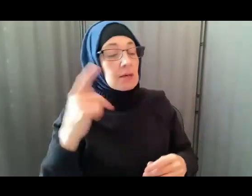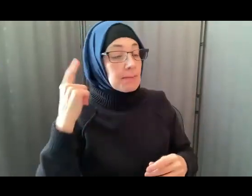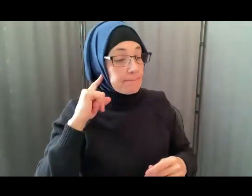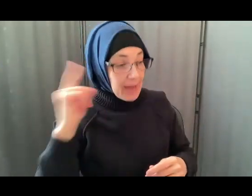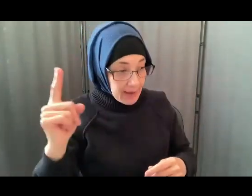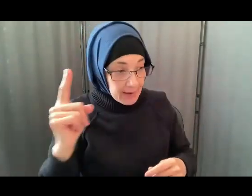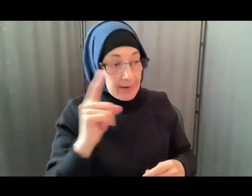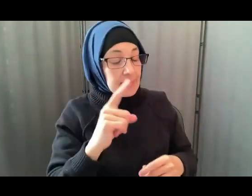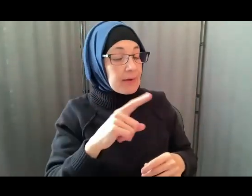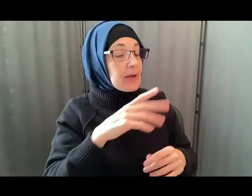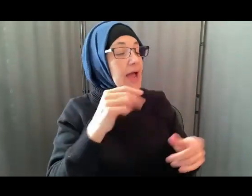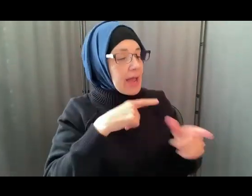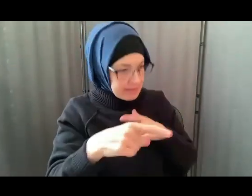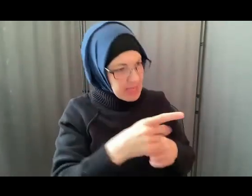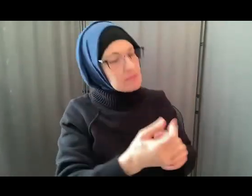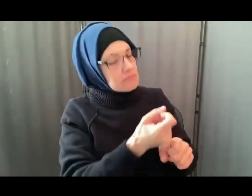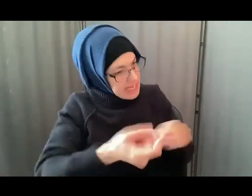So the following year,